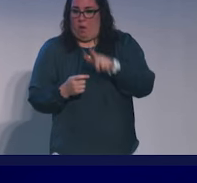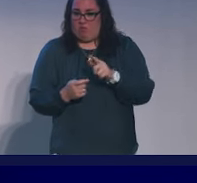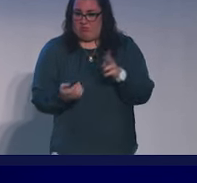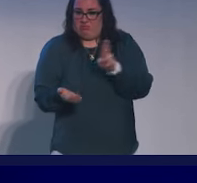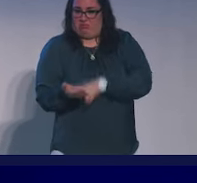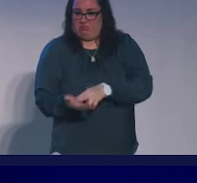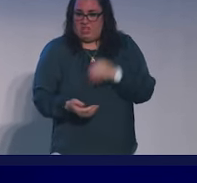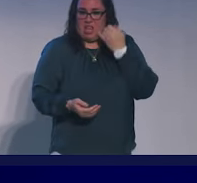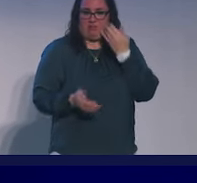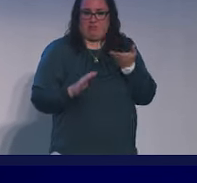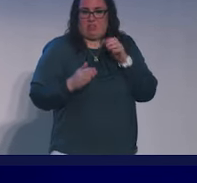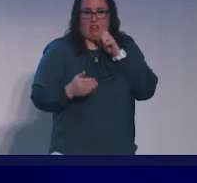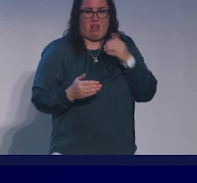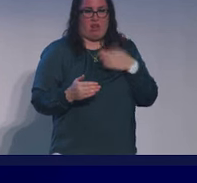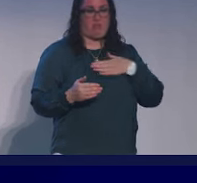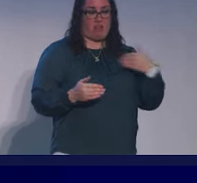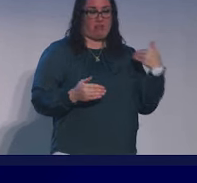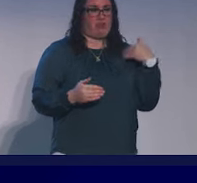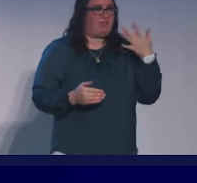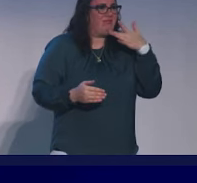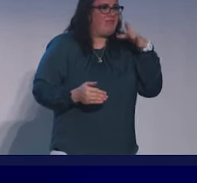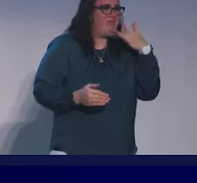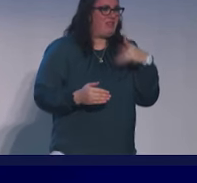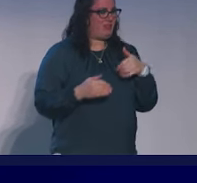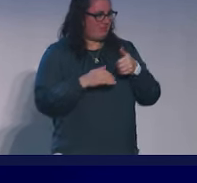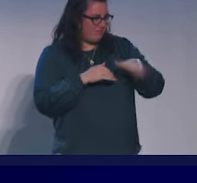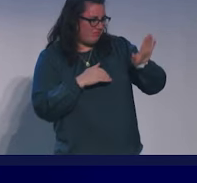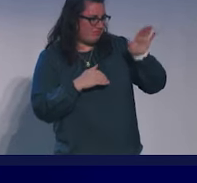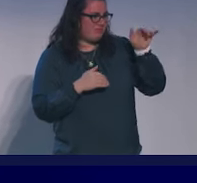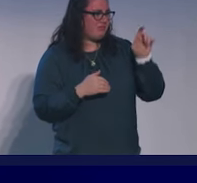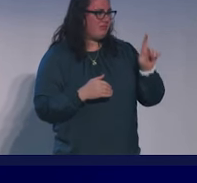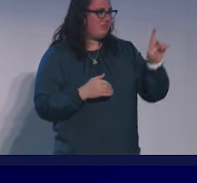says, you know, if we die, it's not our fault. Good luck with you. And off you go.